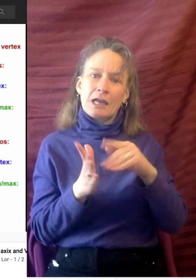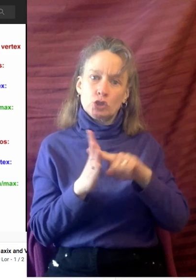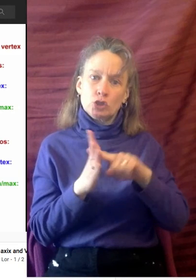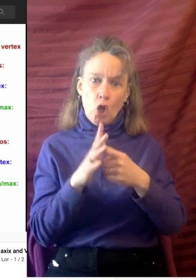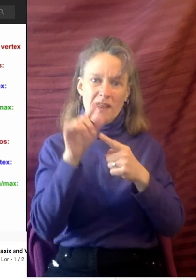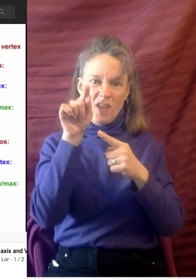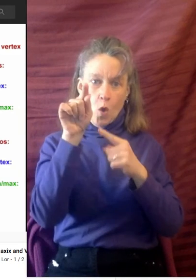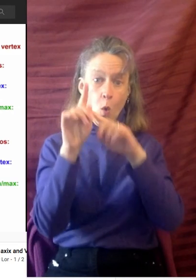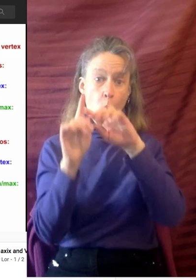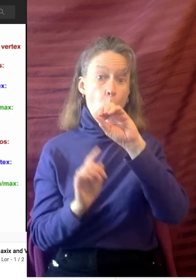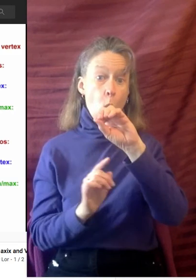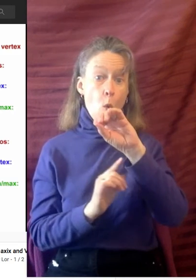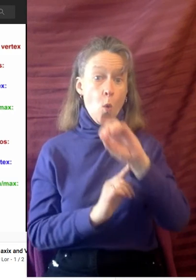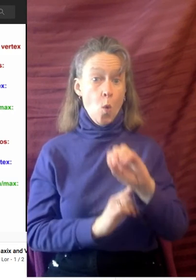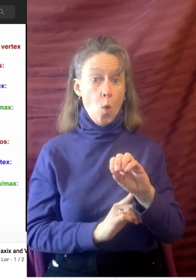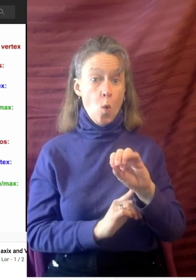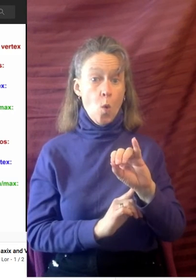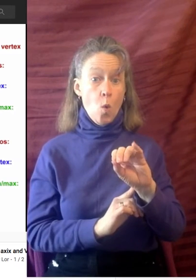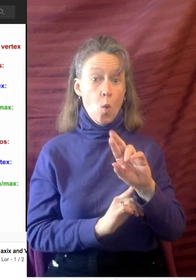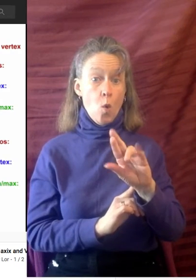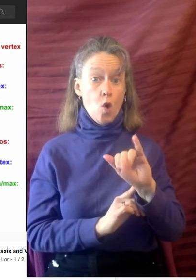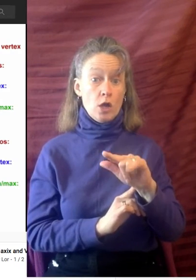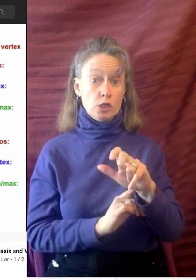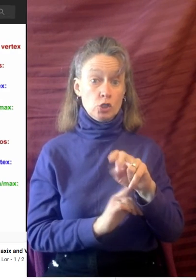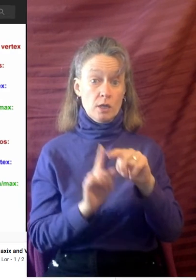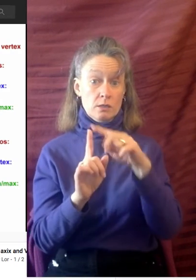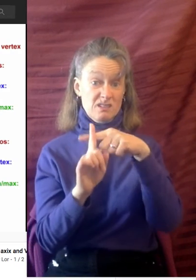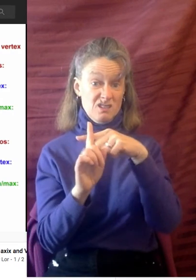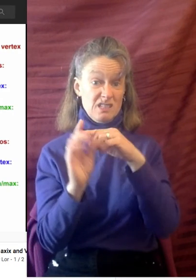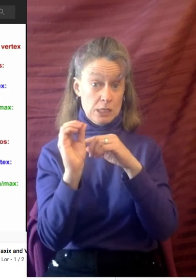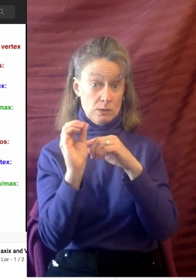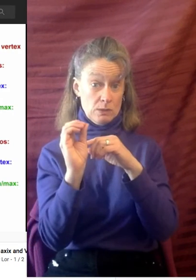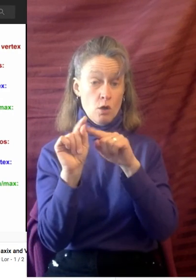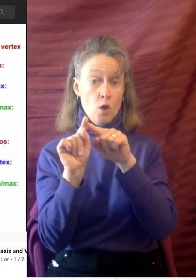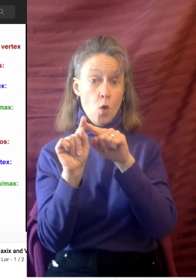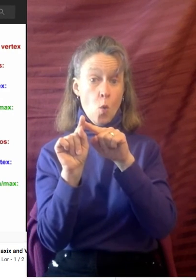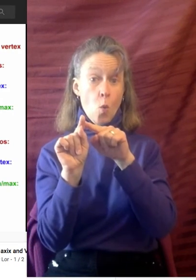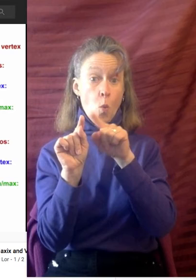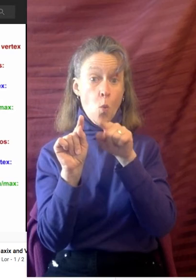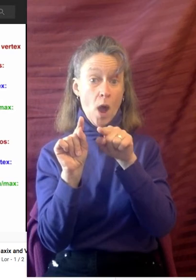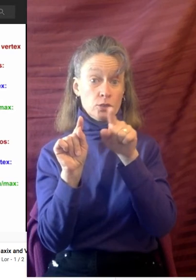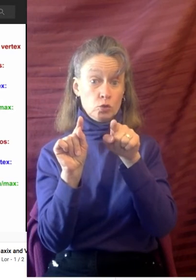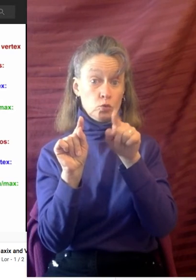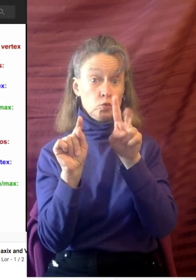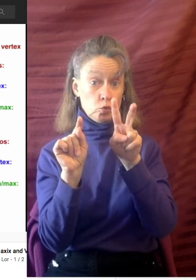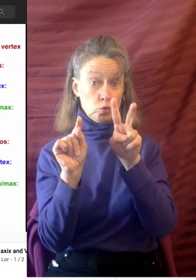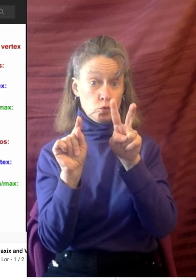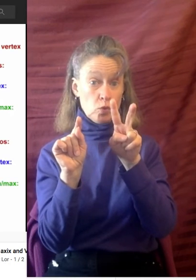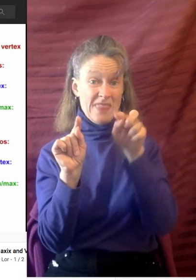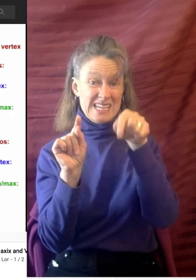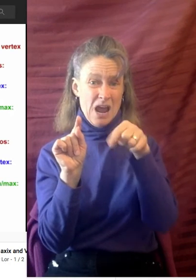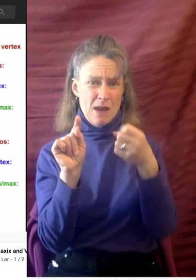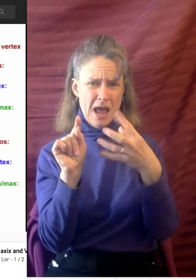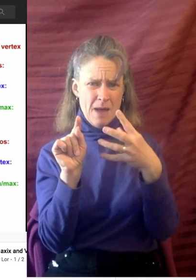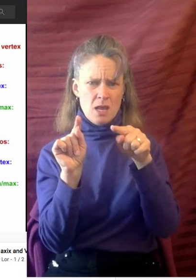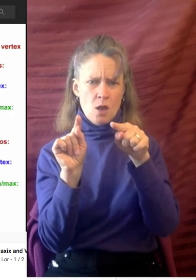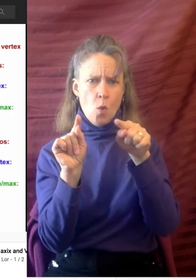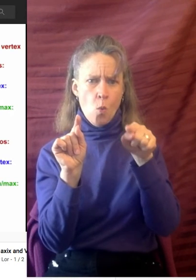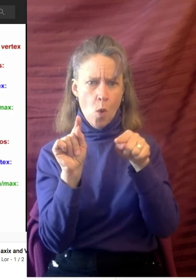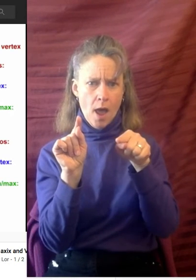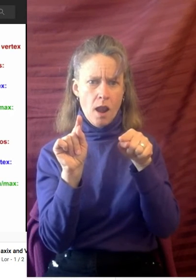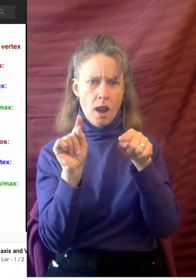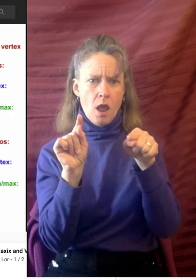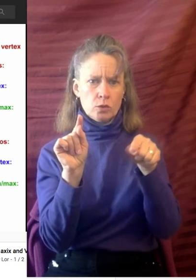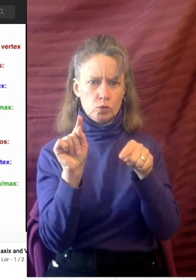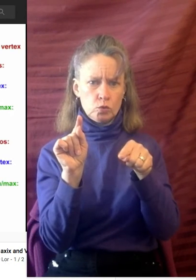1, 2, so over 2 to the right, and down 1, 2,